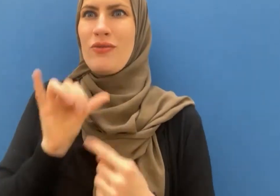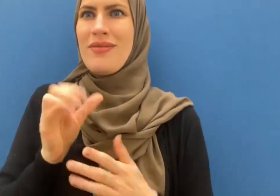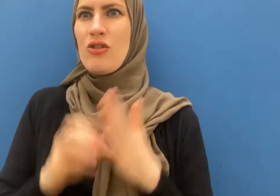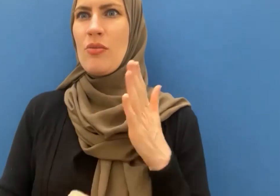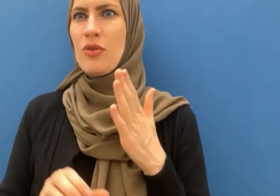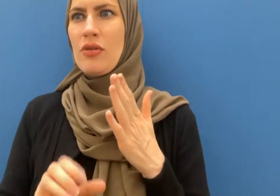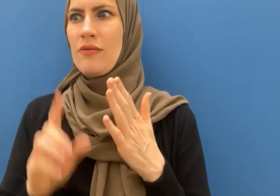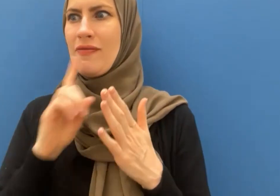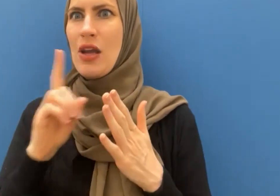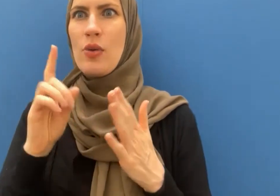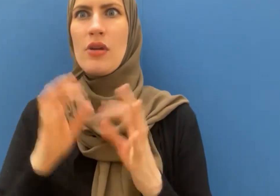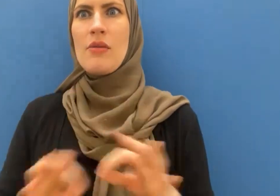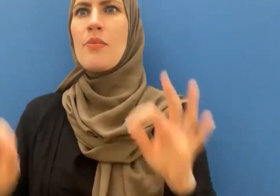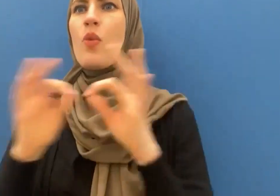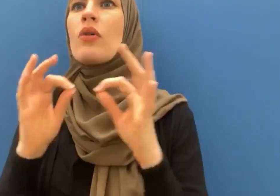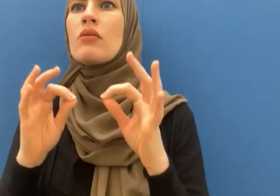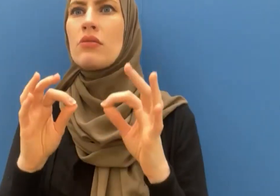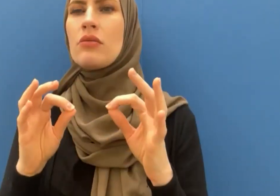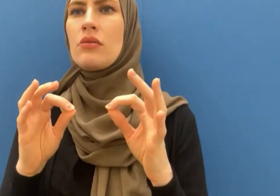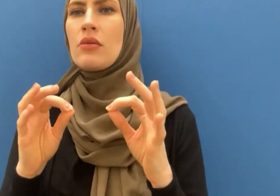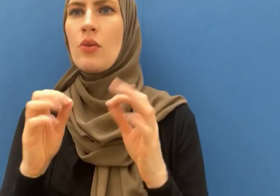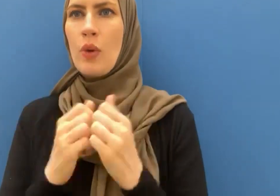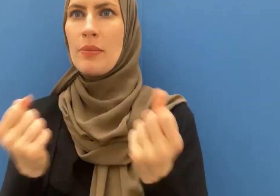very highly with a lot of blessings.